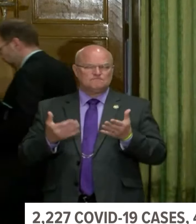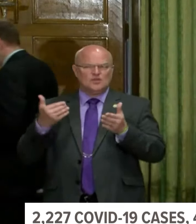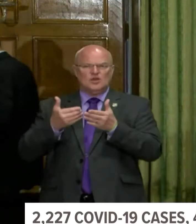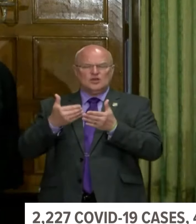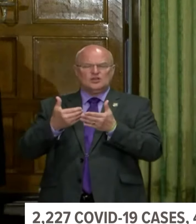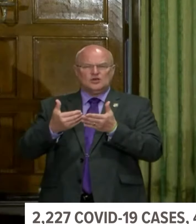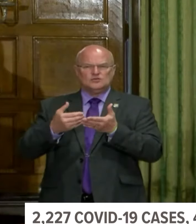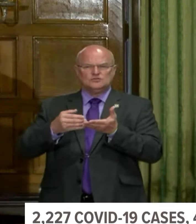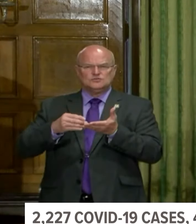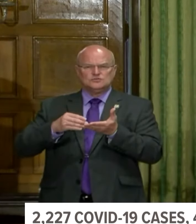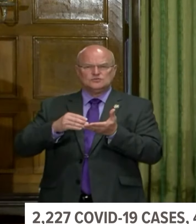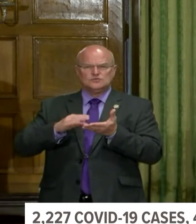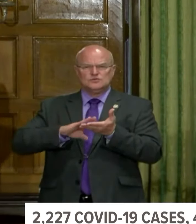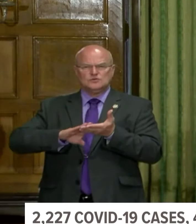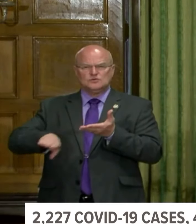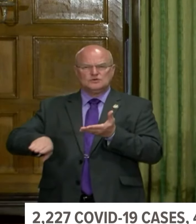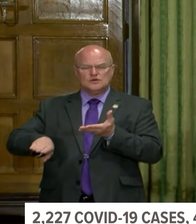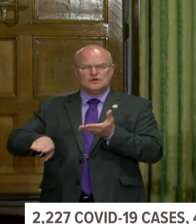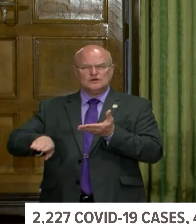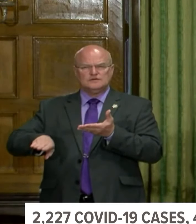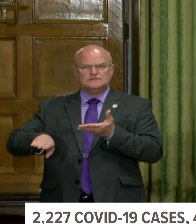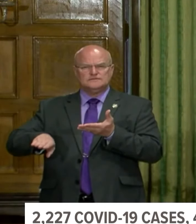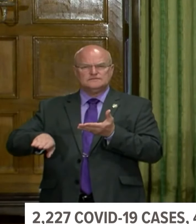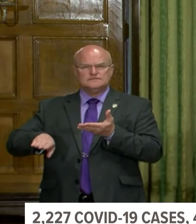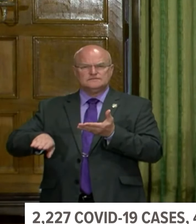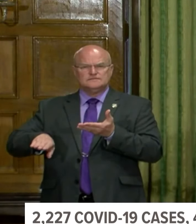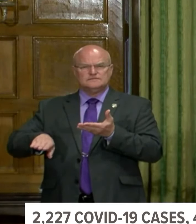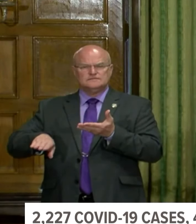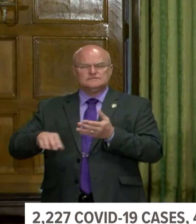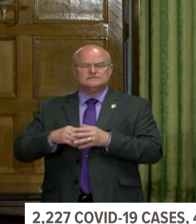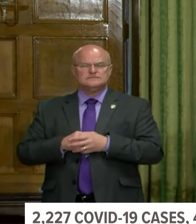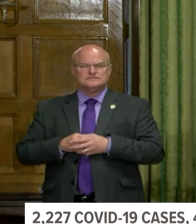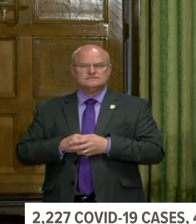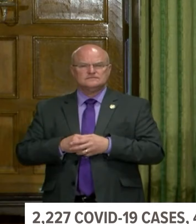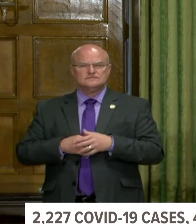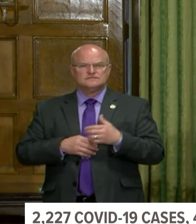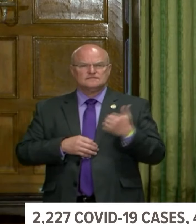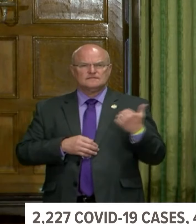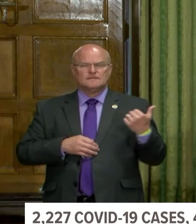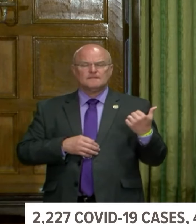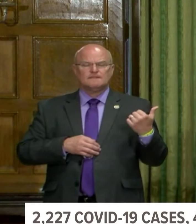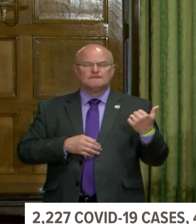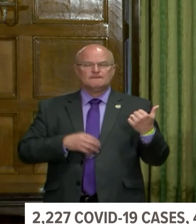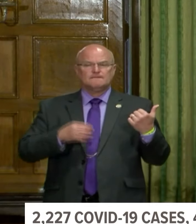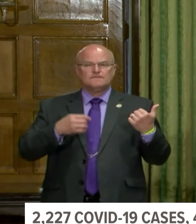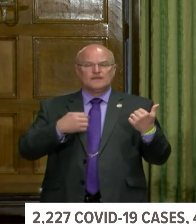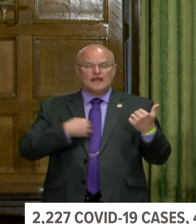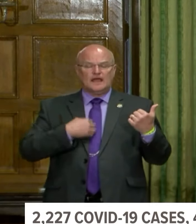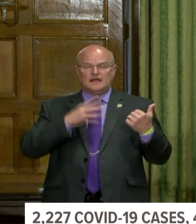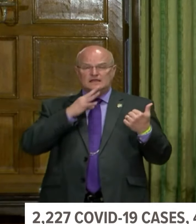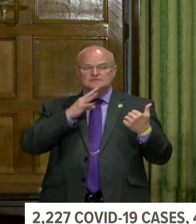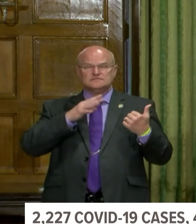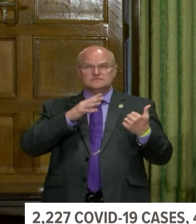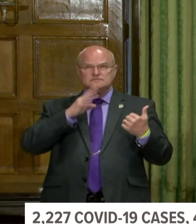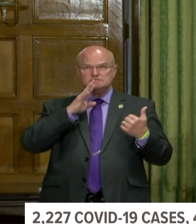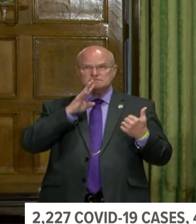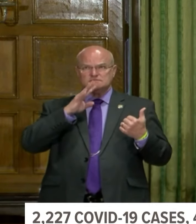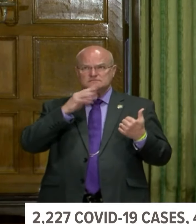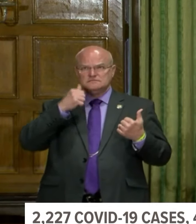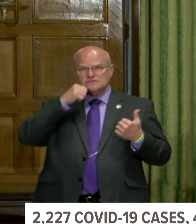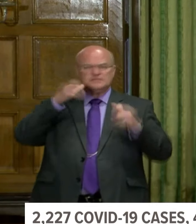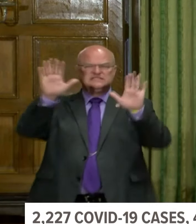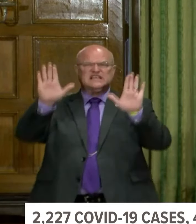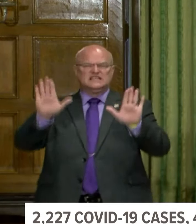close to leaving and in ill health? Well, I recited yesterday, or maybe